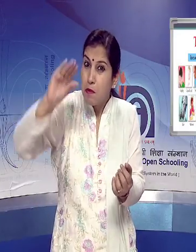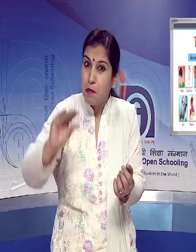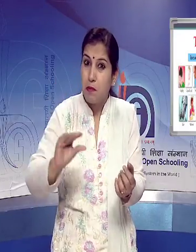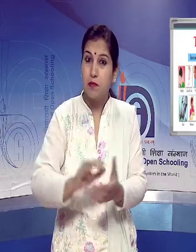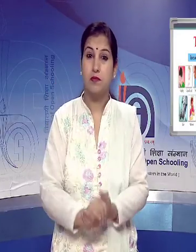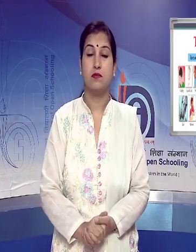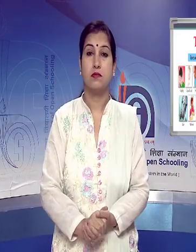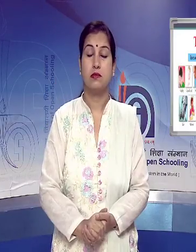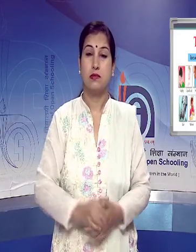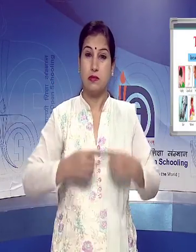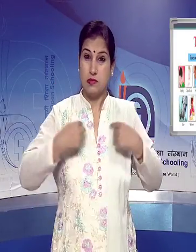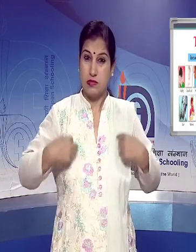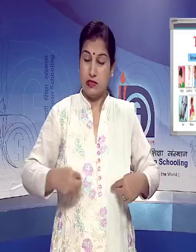chest pain,